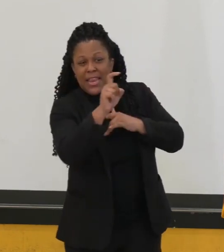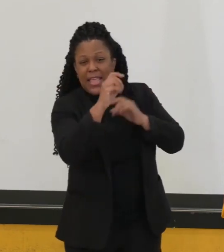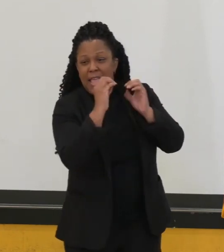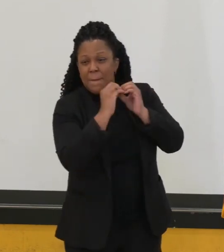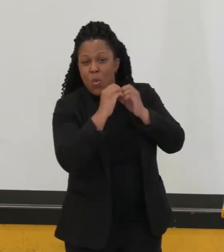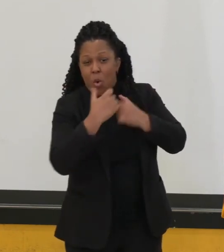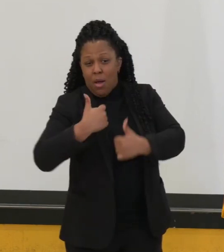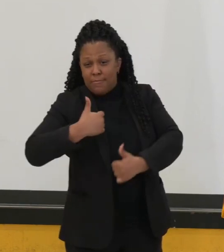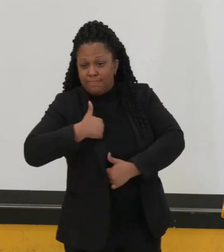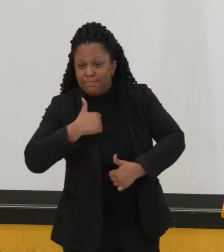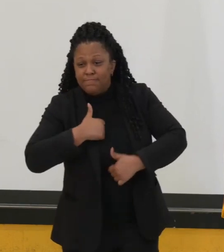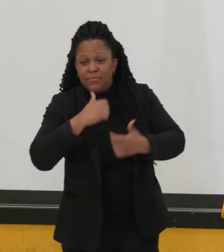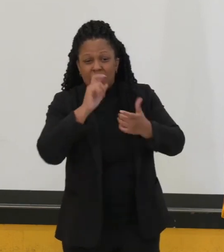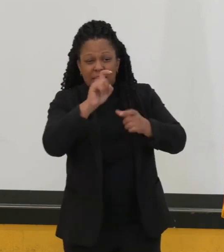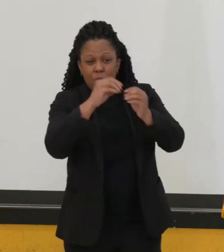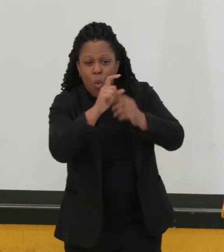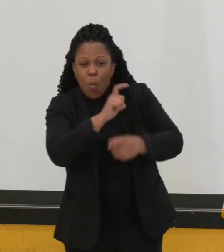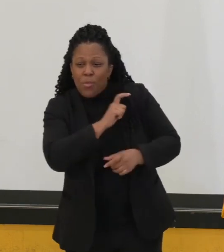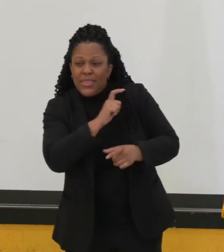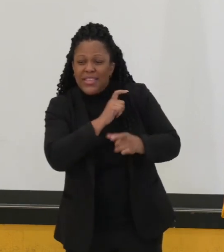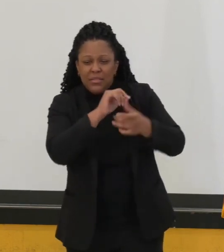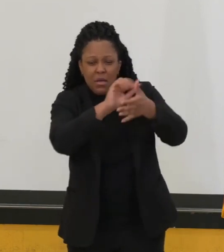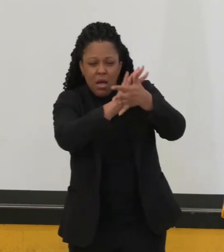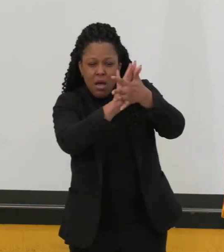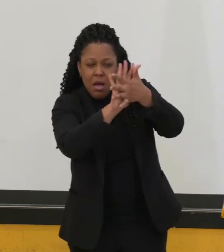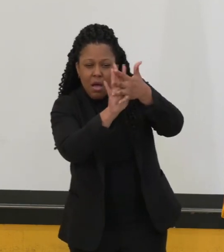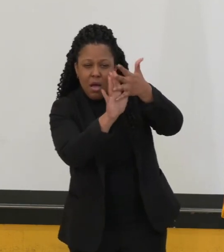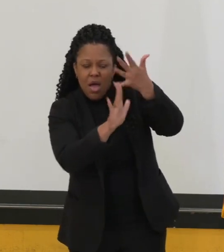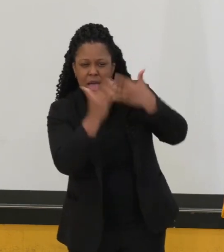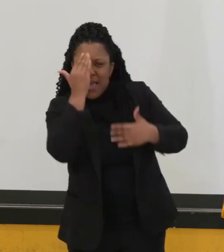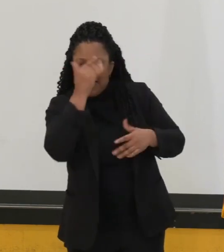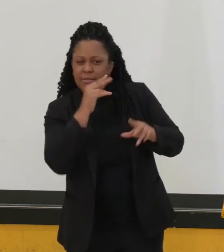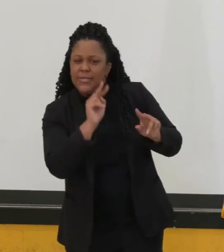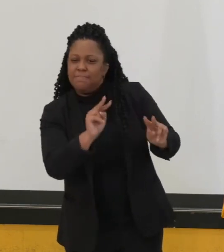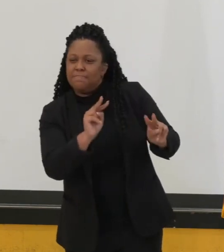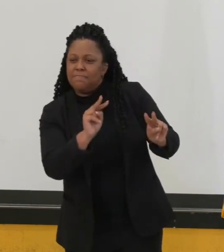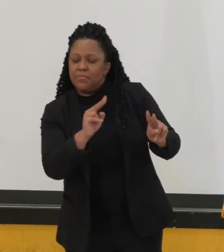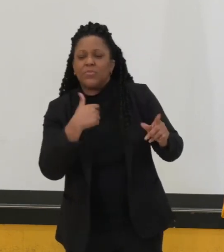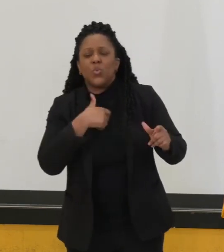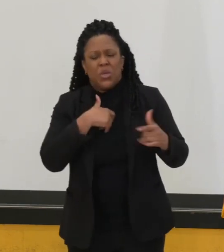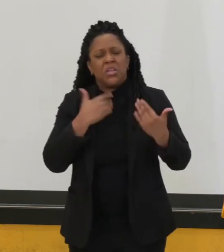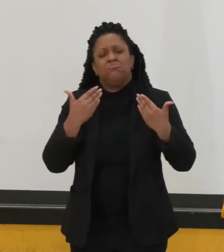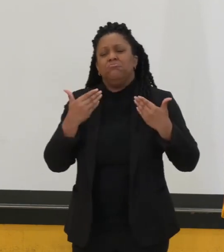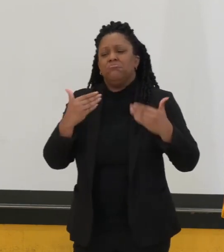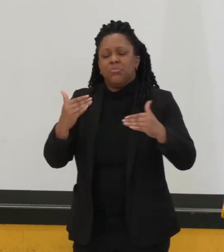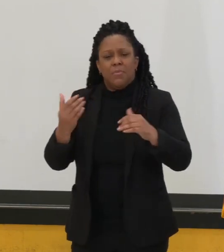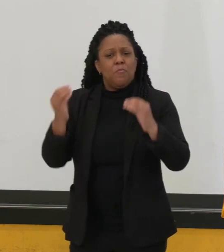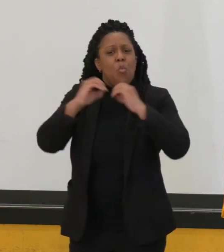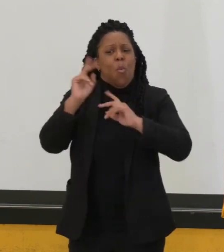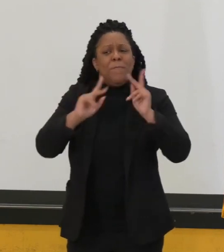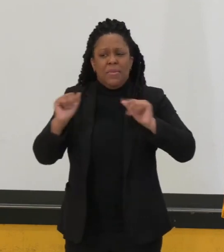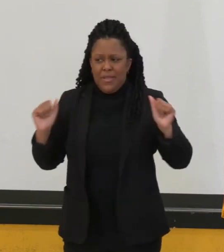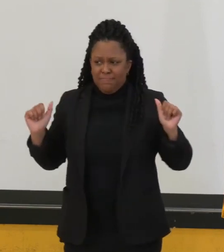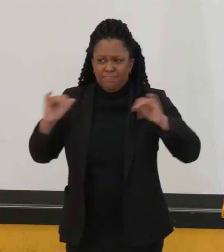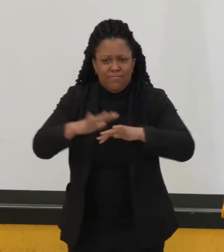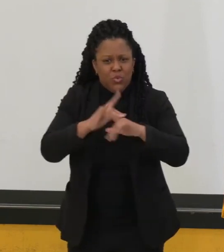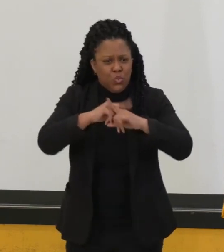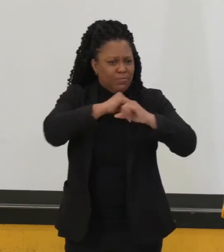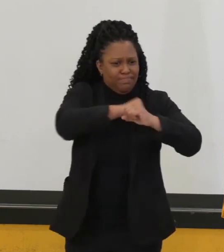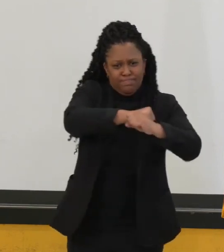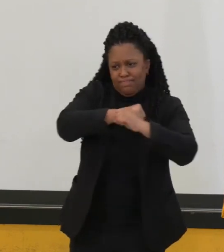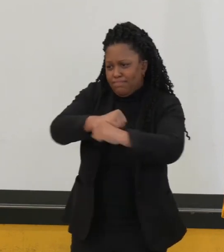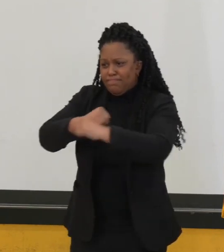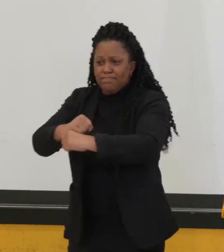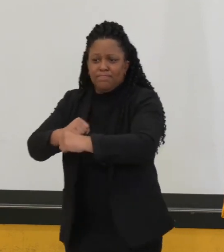But just ramping up law enforcement presence, just getting officers to the scene over and